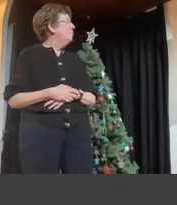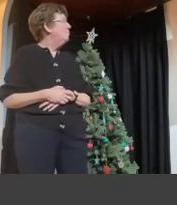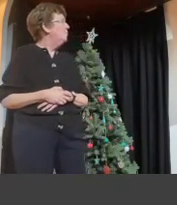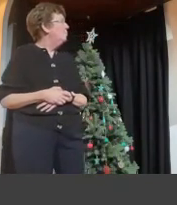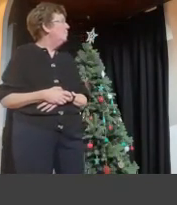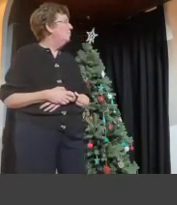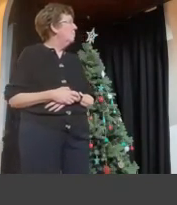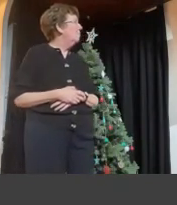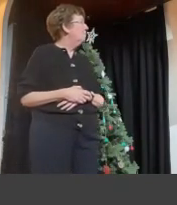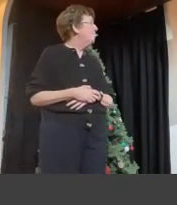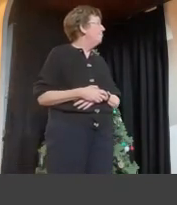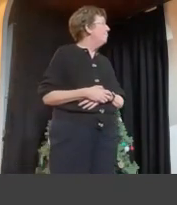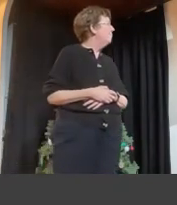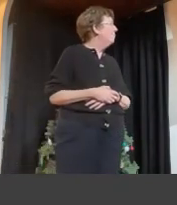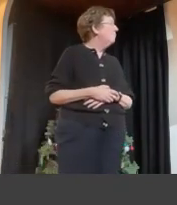both Scotland and Wales.